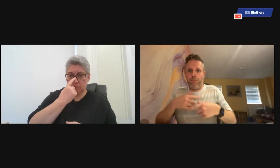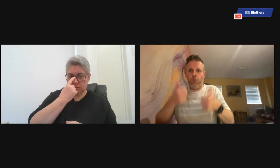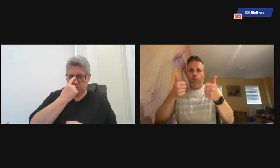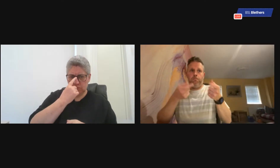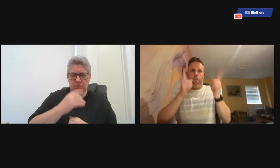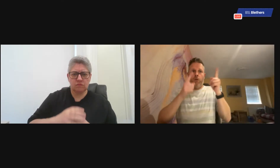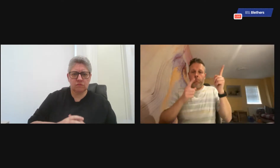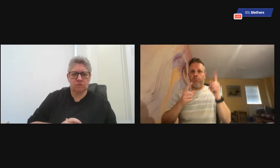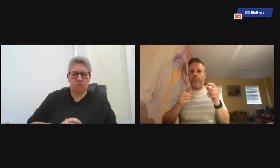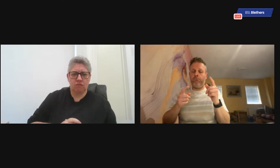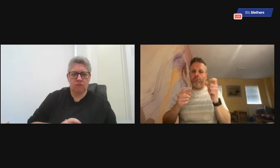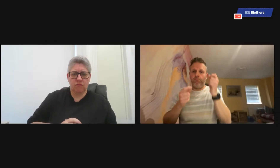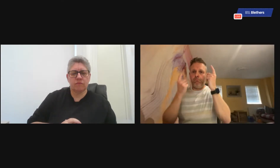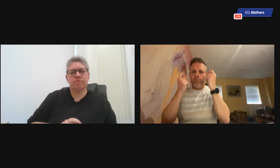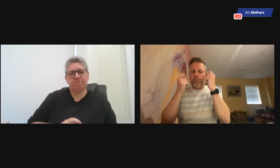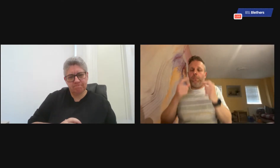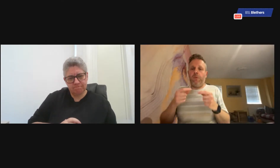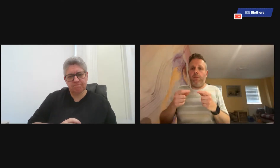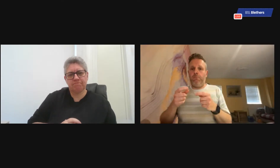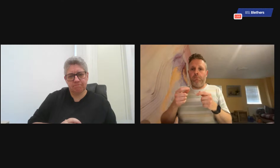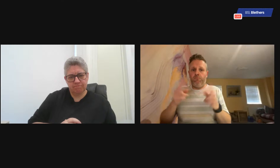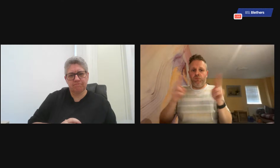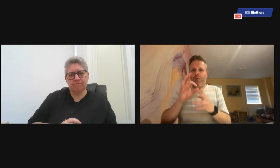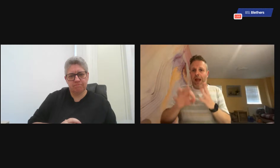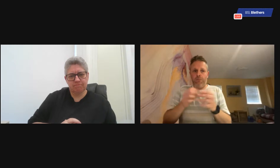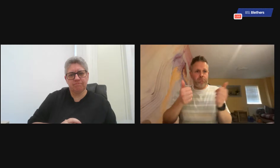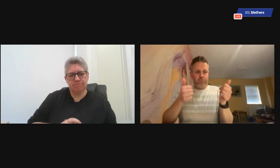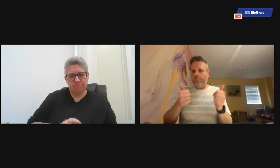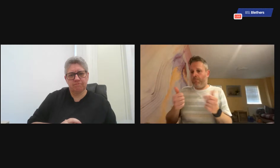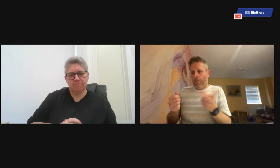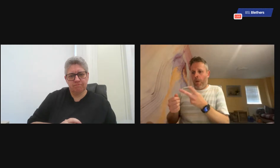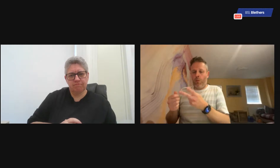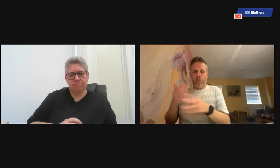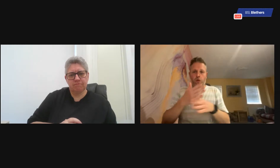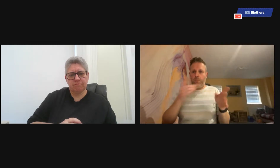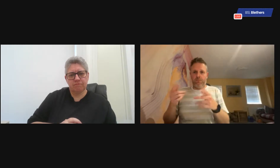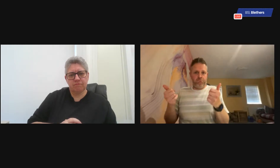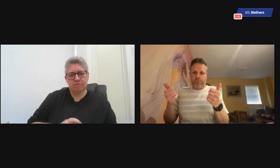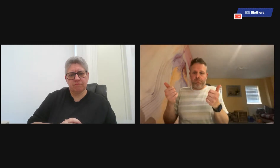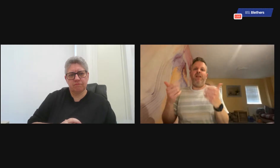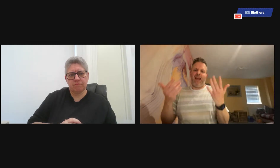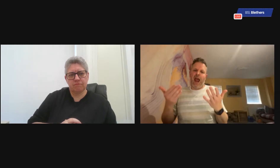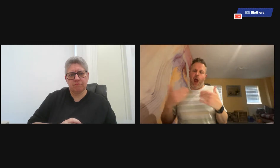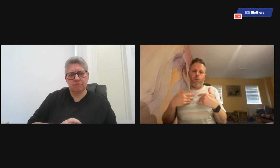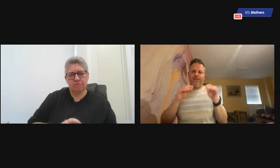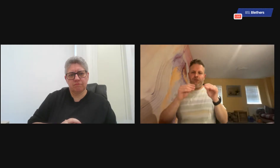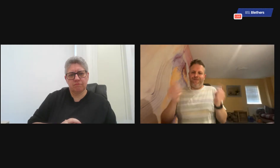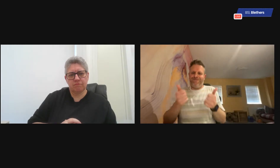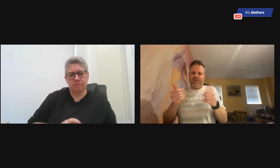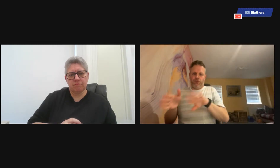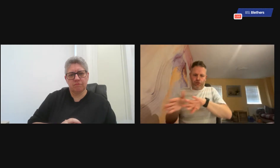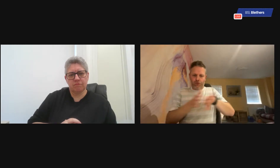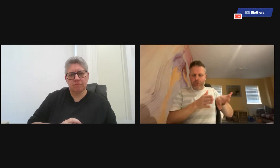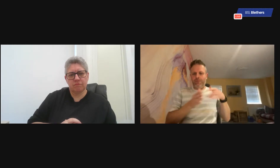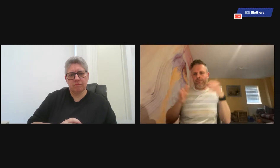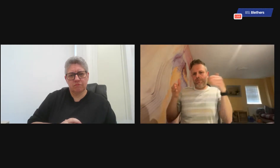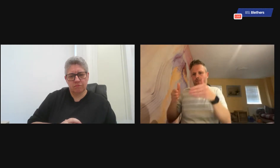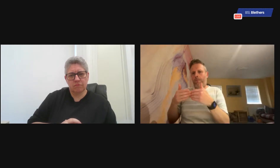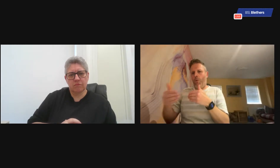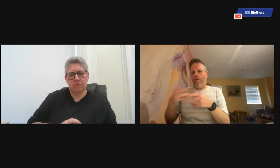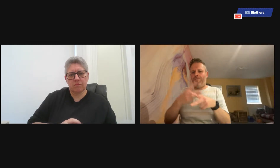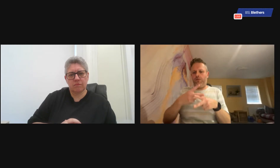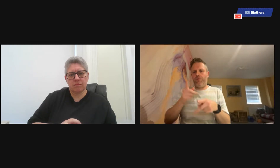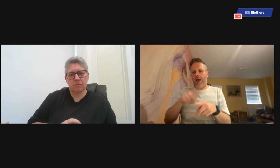And has that been fine, in terms of getting part-time work? Yeah, I'd have to say my bosses, my